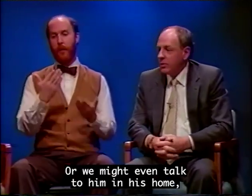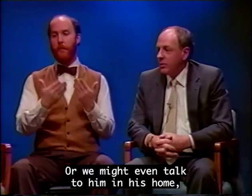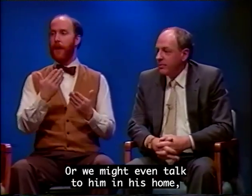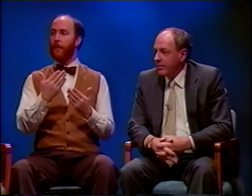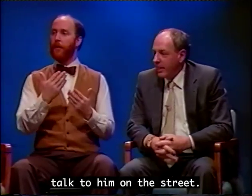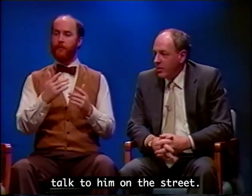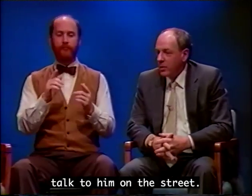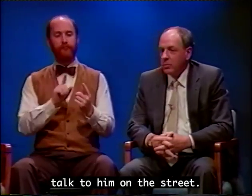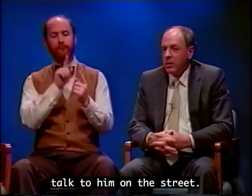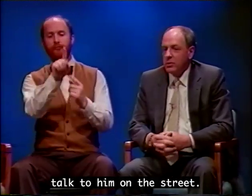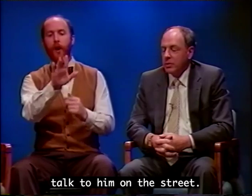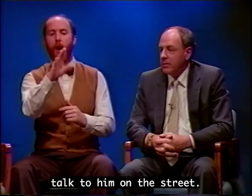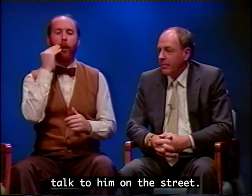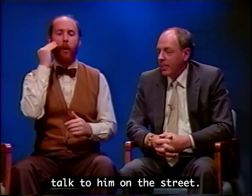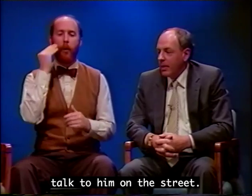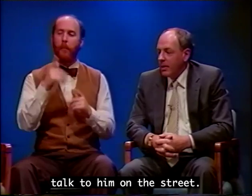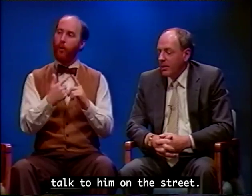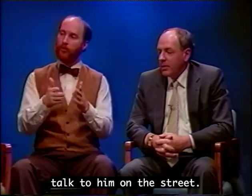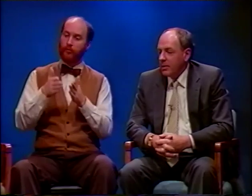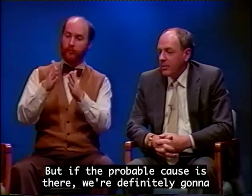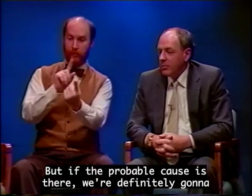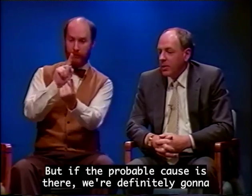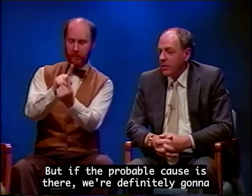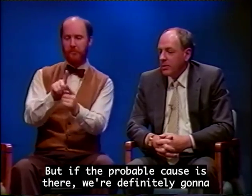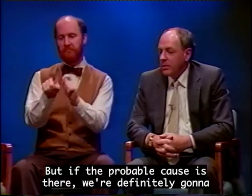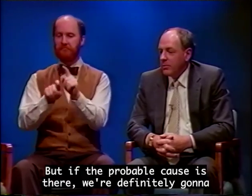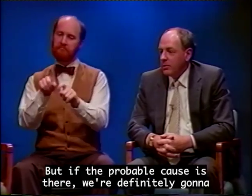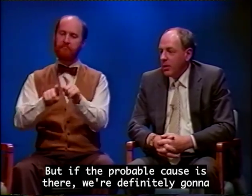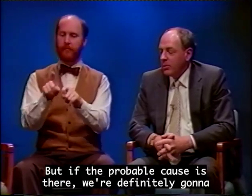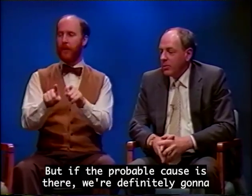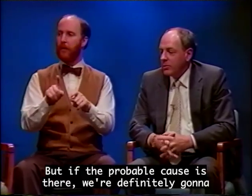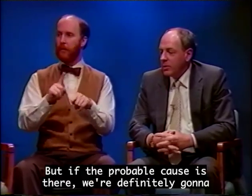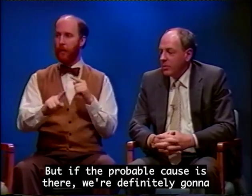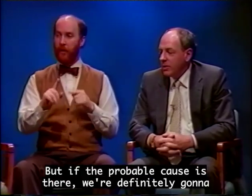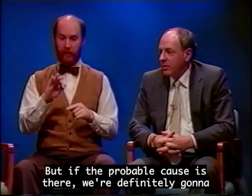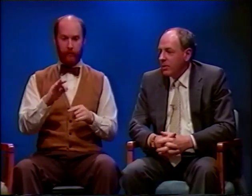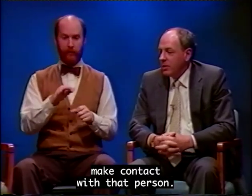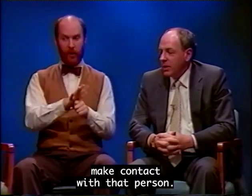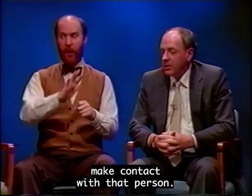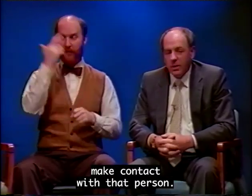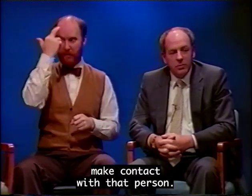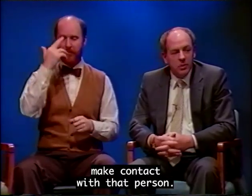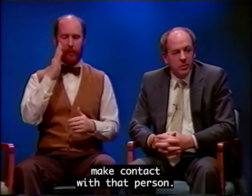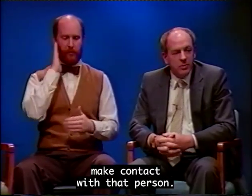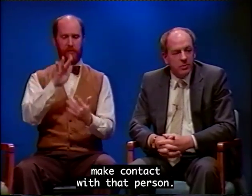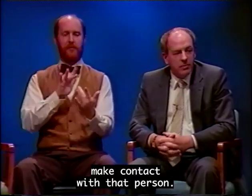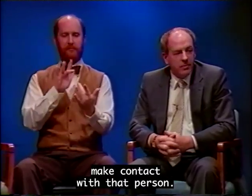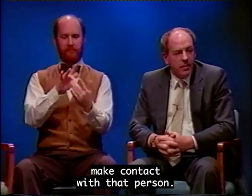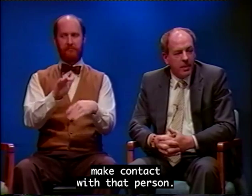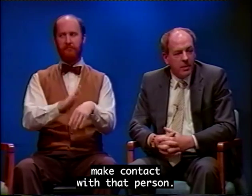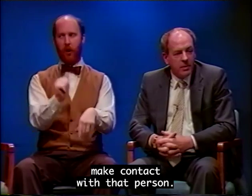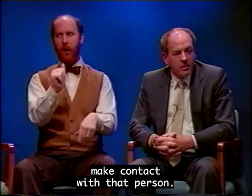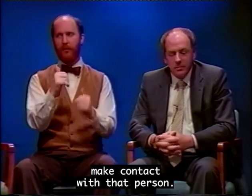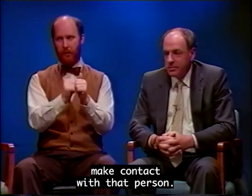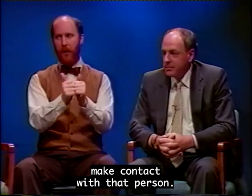to him in his home, talk to him on the street. But if the probable cause is there, we're definitely going to make contact with that person.